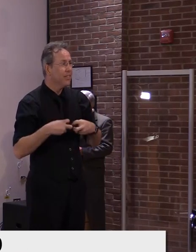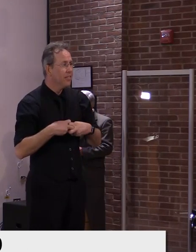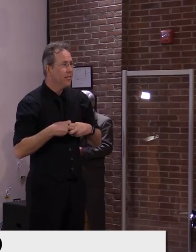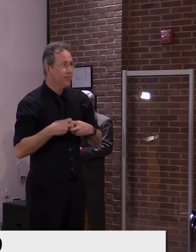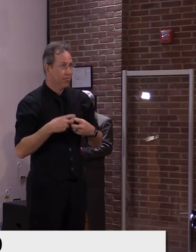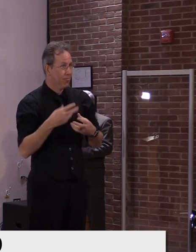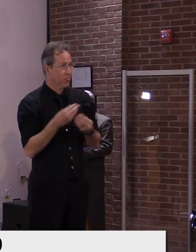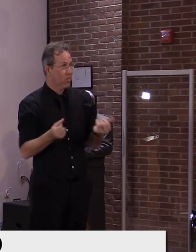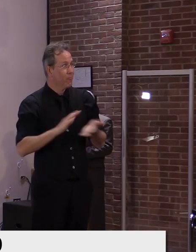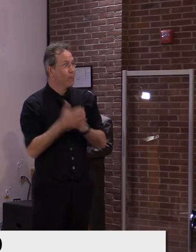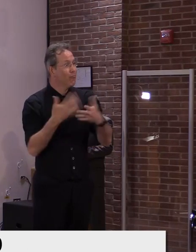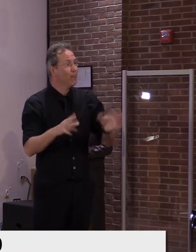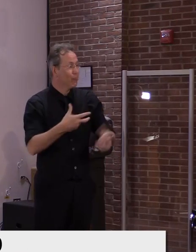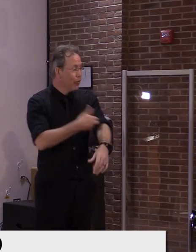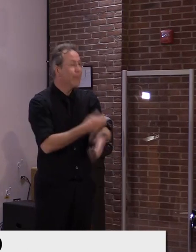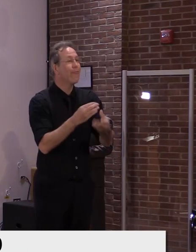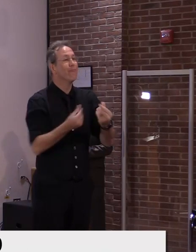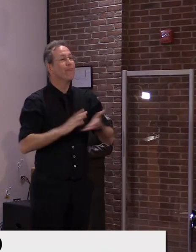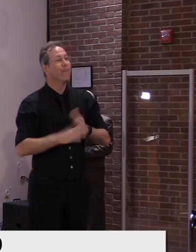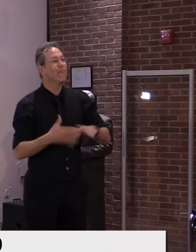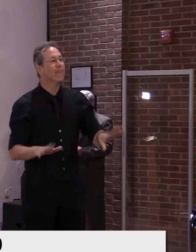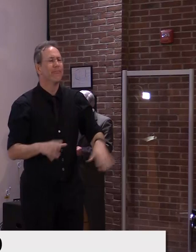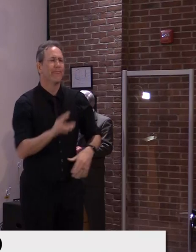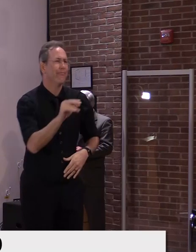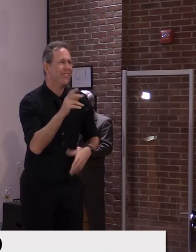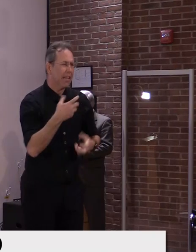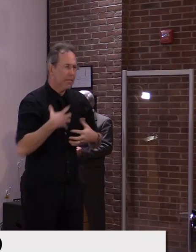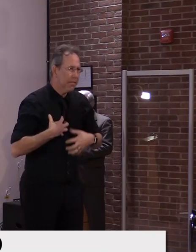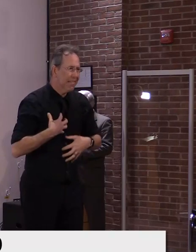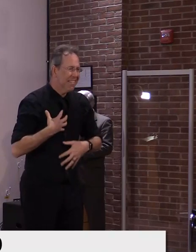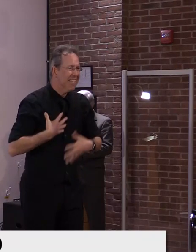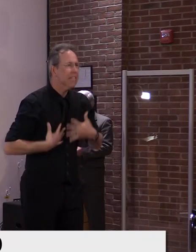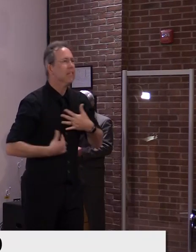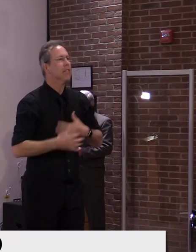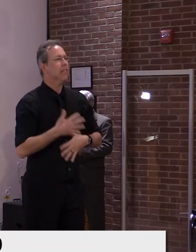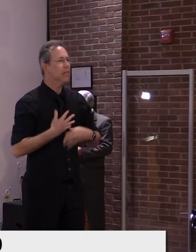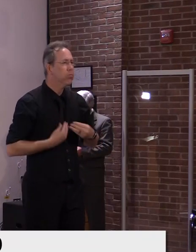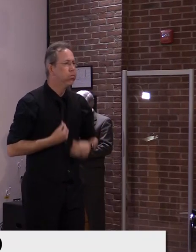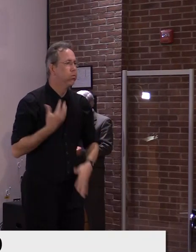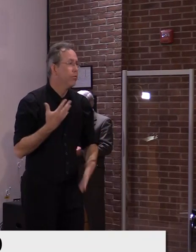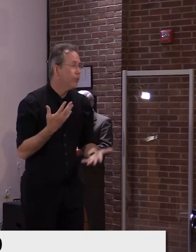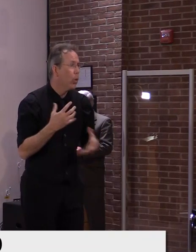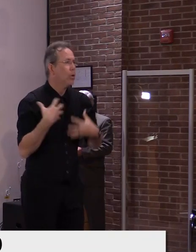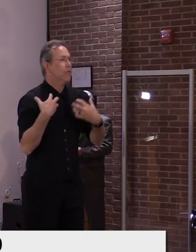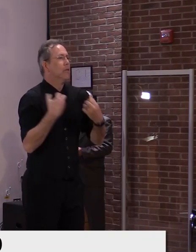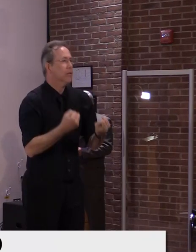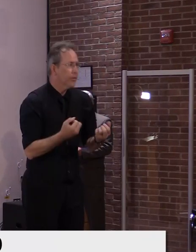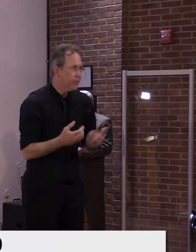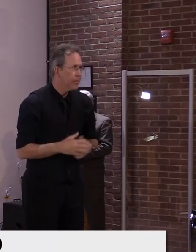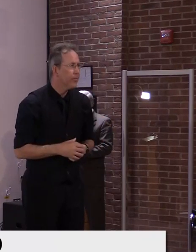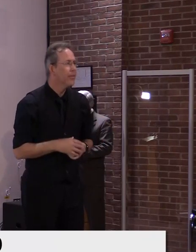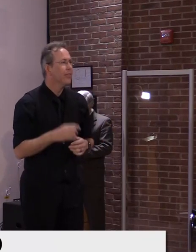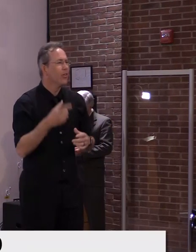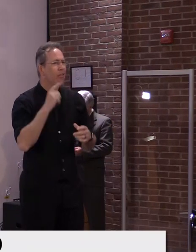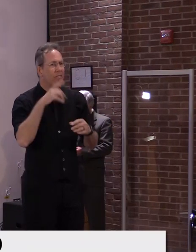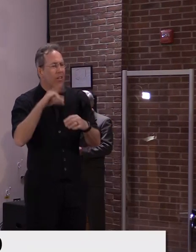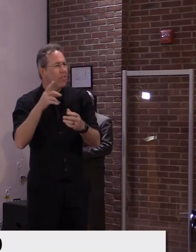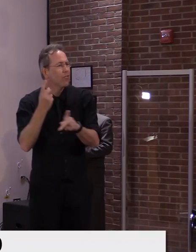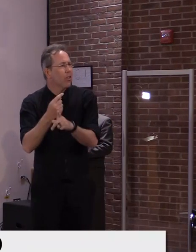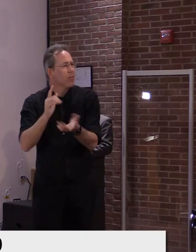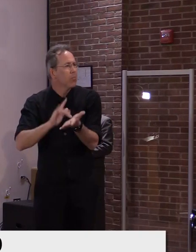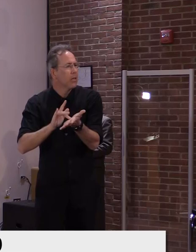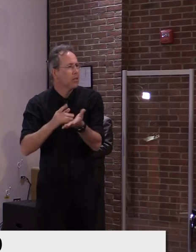spontaneously and unexpectedly. So we can't really comment on anything a person can do other than